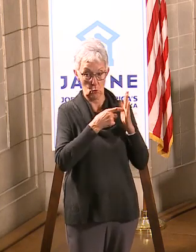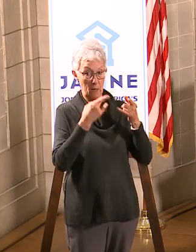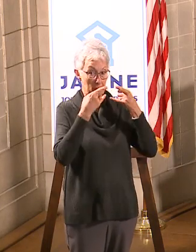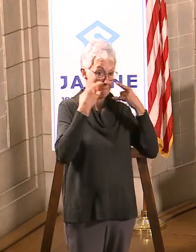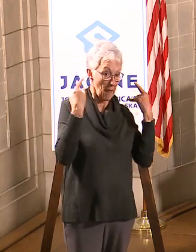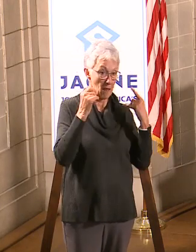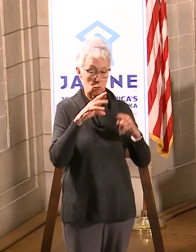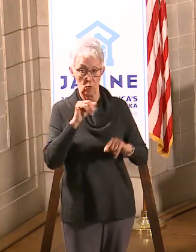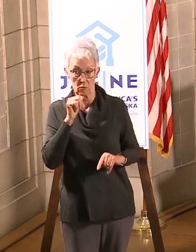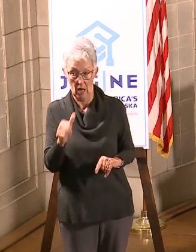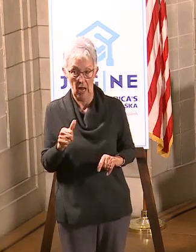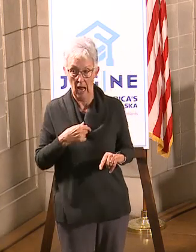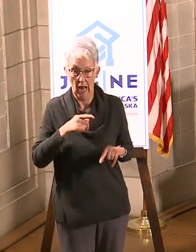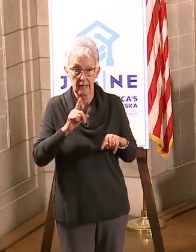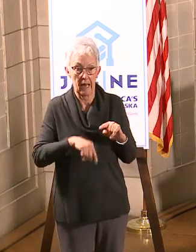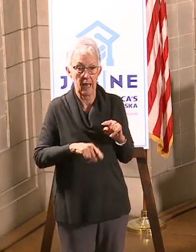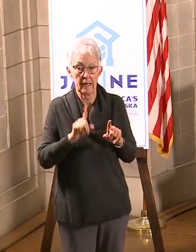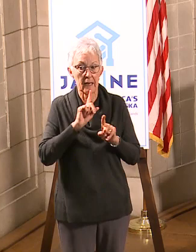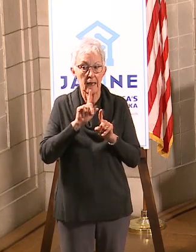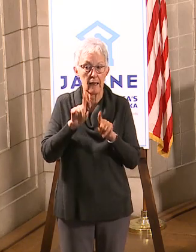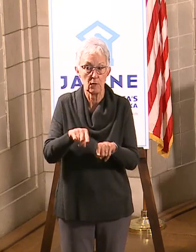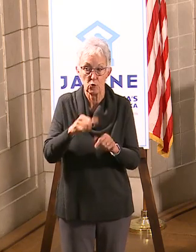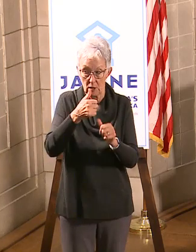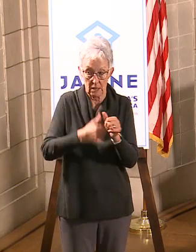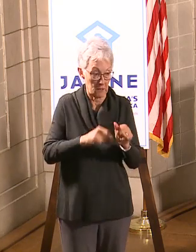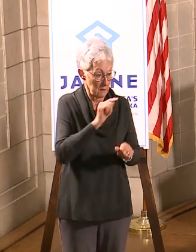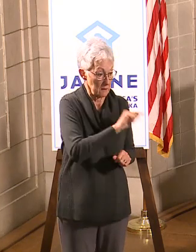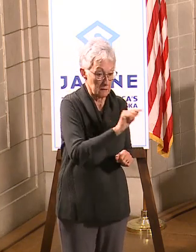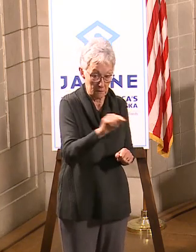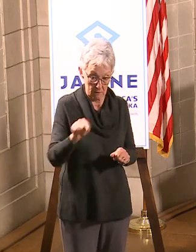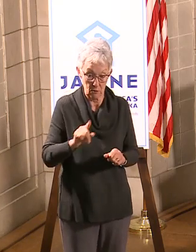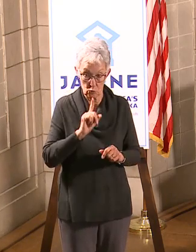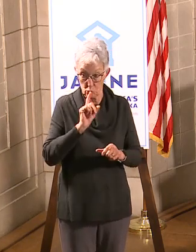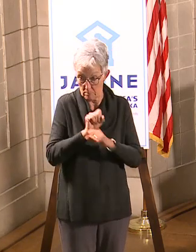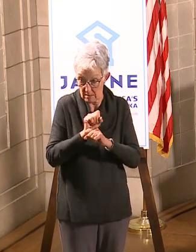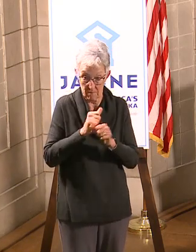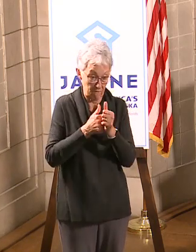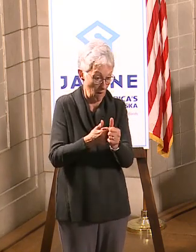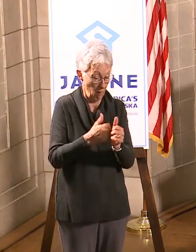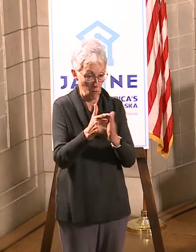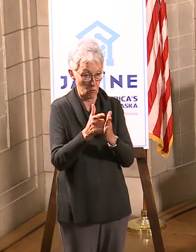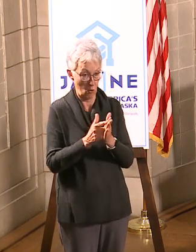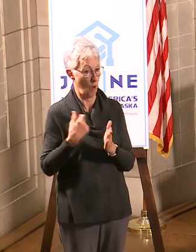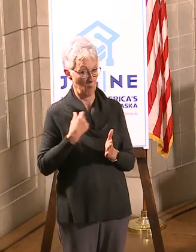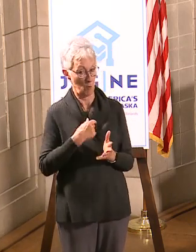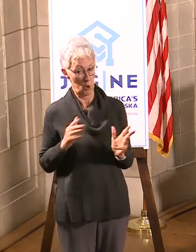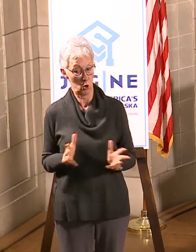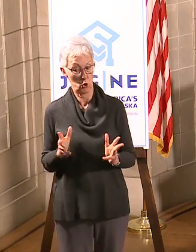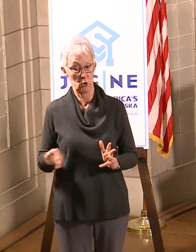them is behaving legally, but we encourage them to consult with their legal advisors.